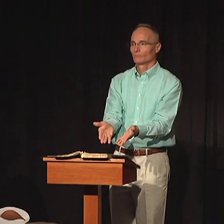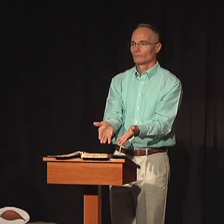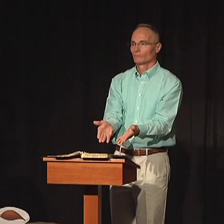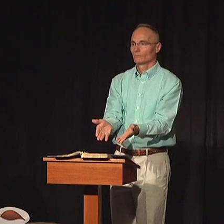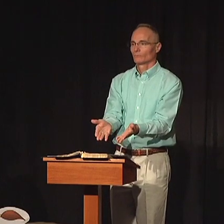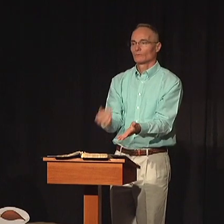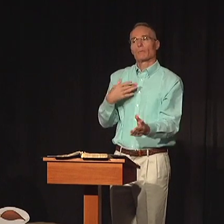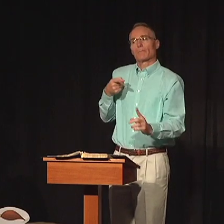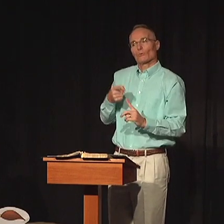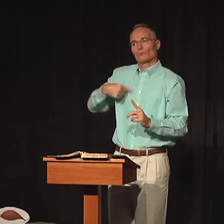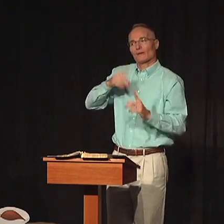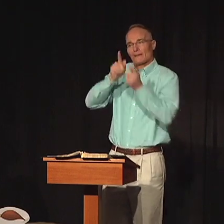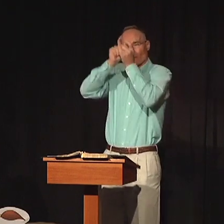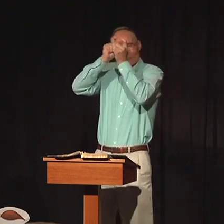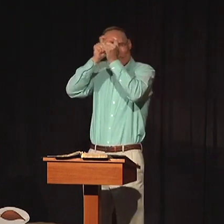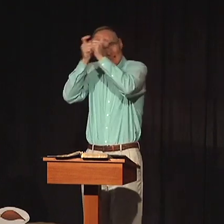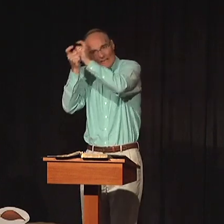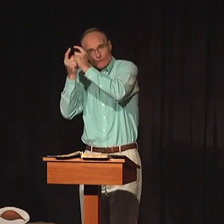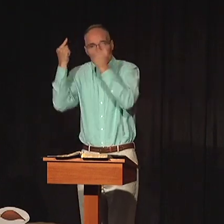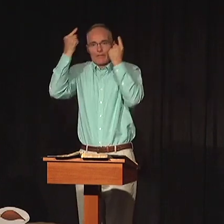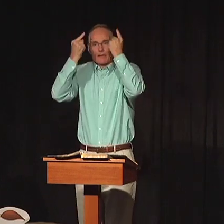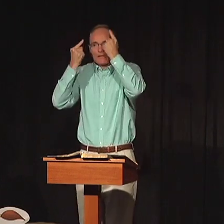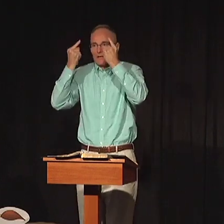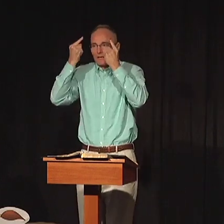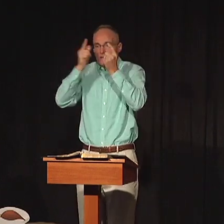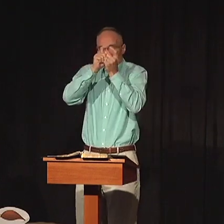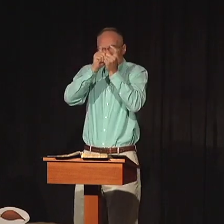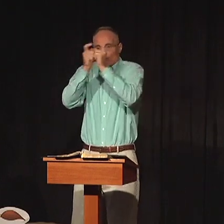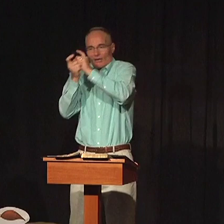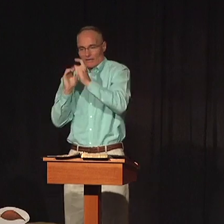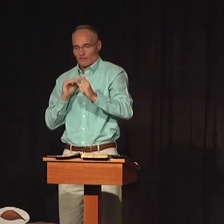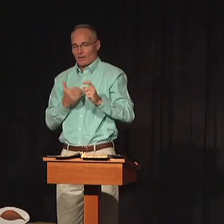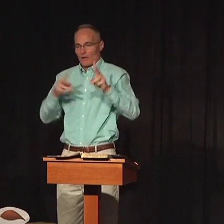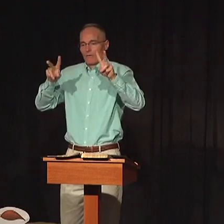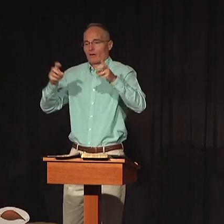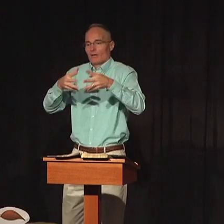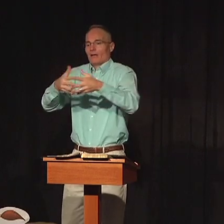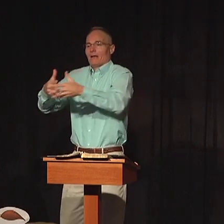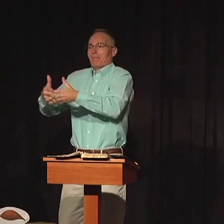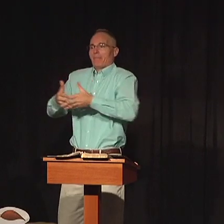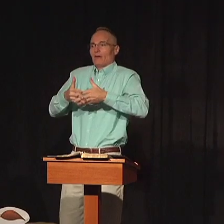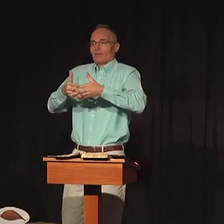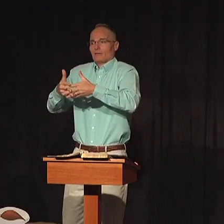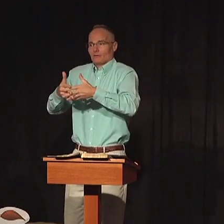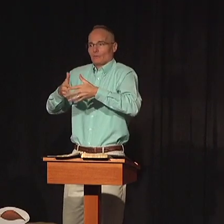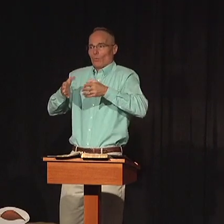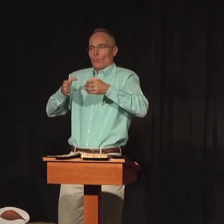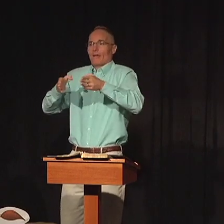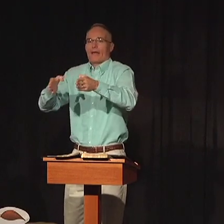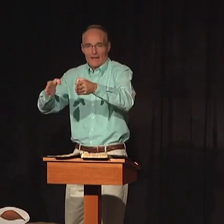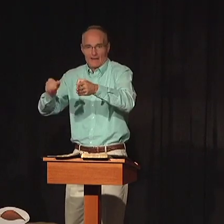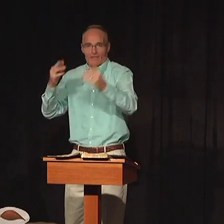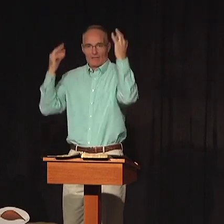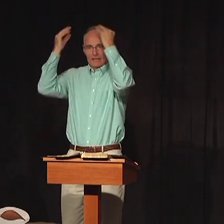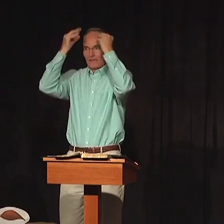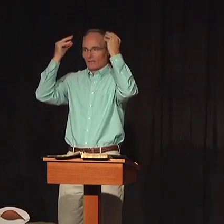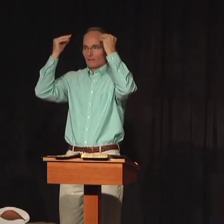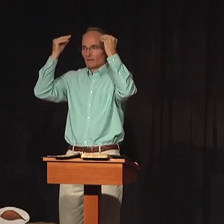the Bible. So my point is, you have to change your way of thinking. You have to change that American way of